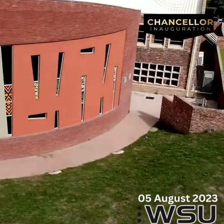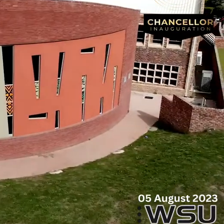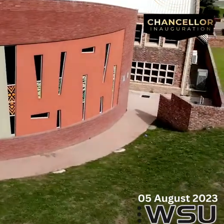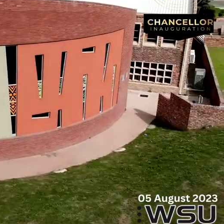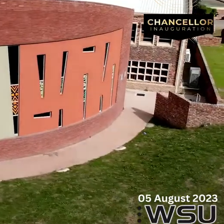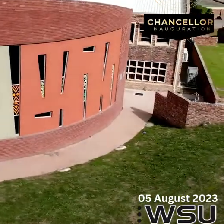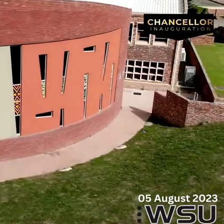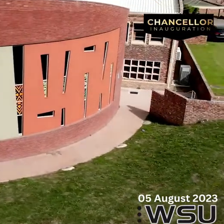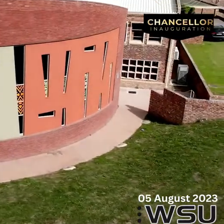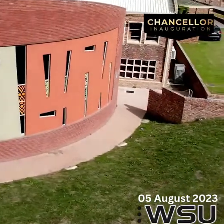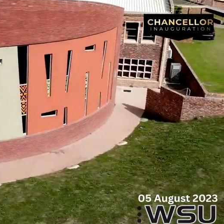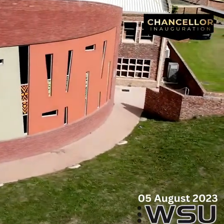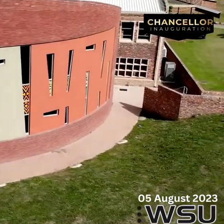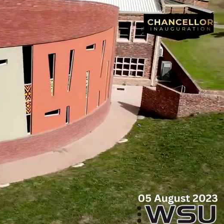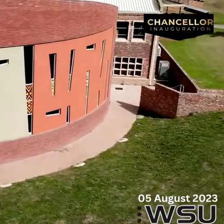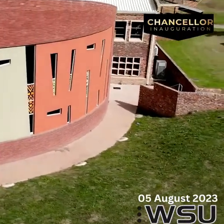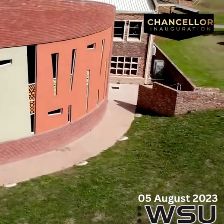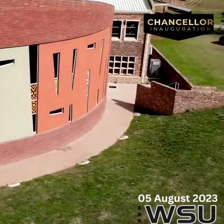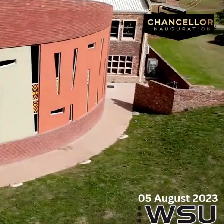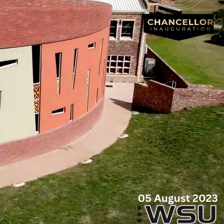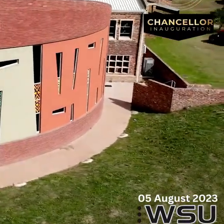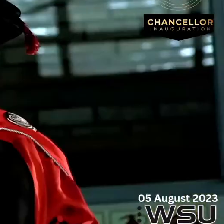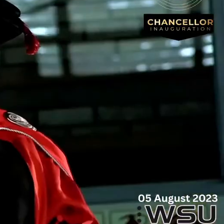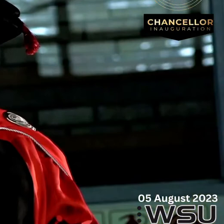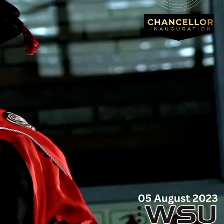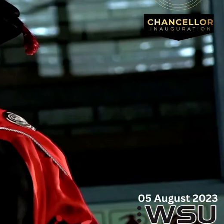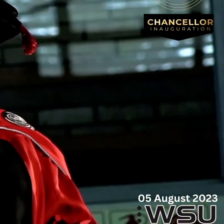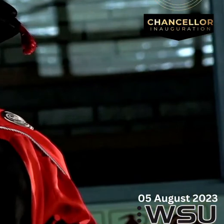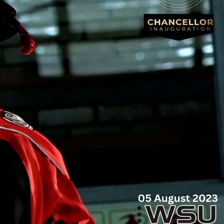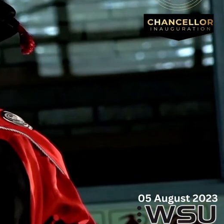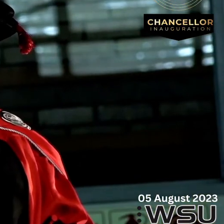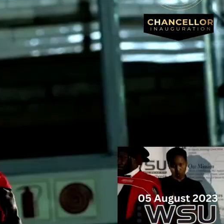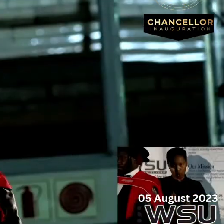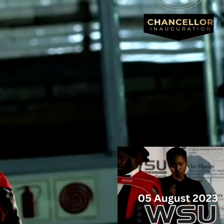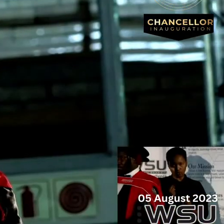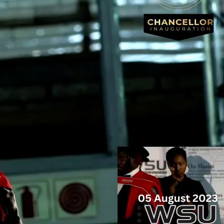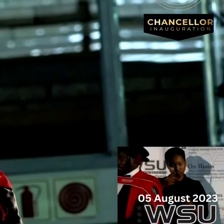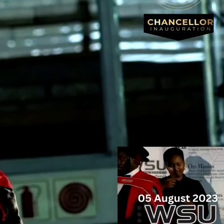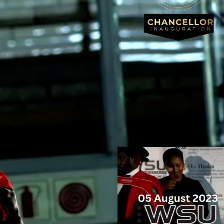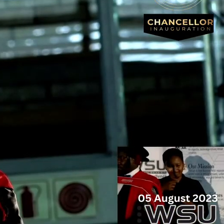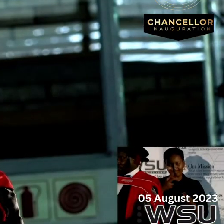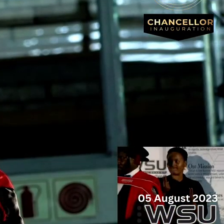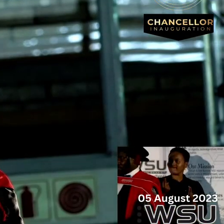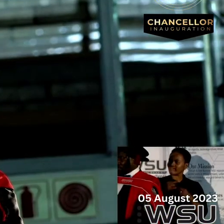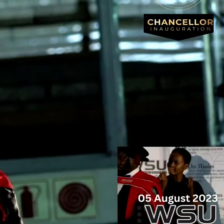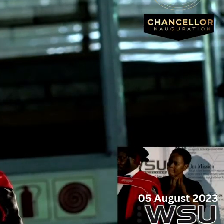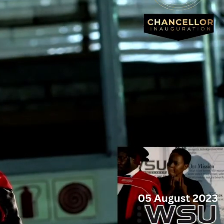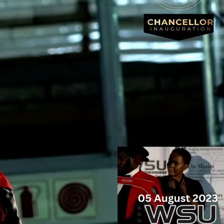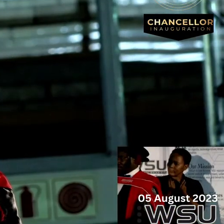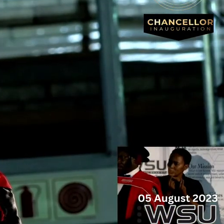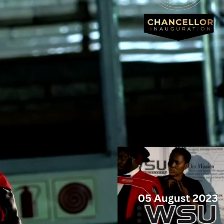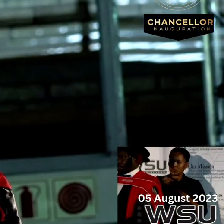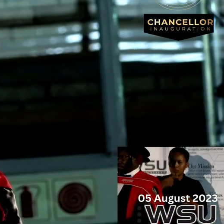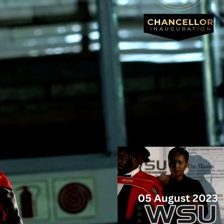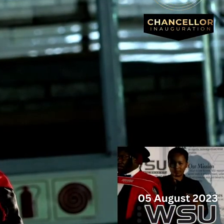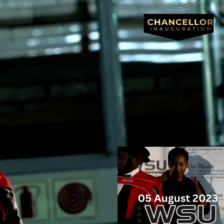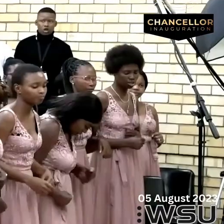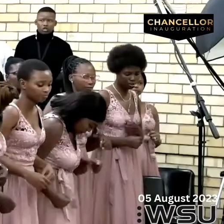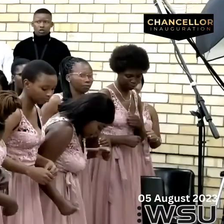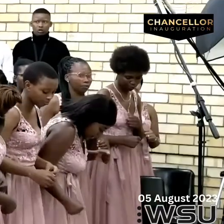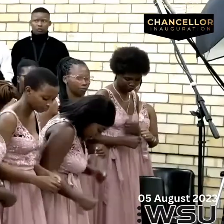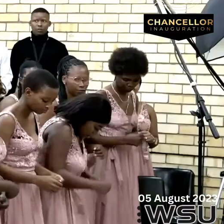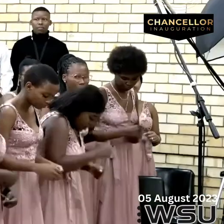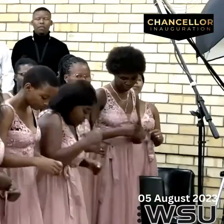Exponential growth in staff members with masters and PhDs to ensure quality learning and teaching. These positive strides